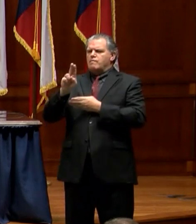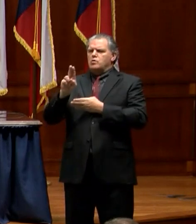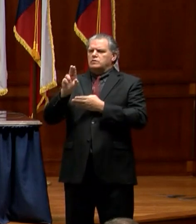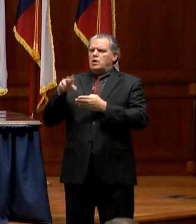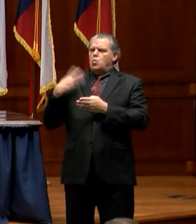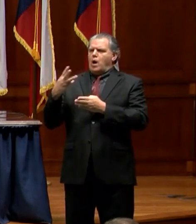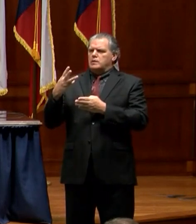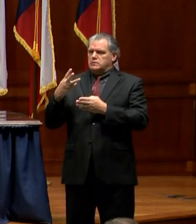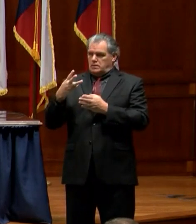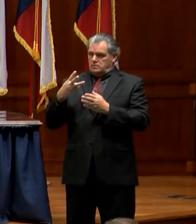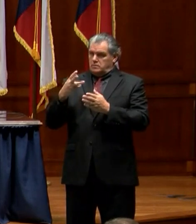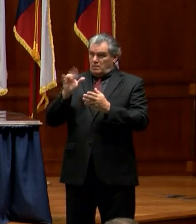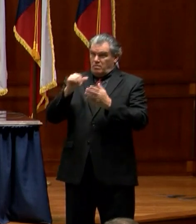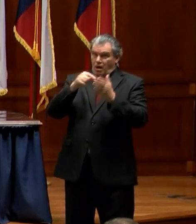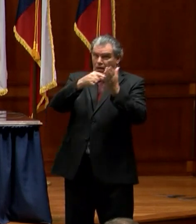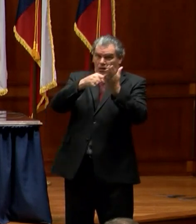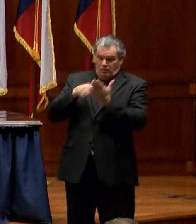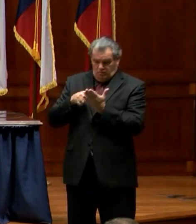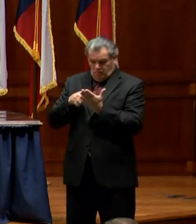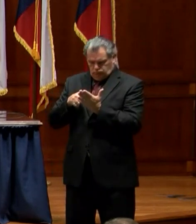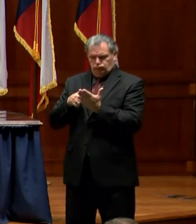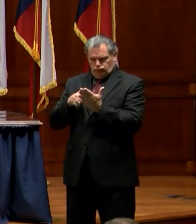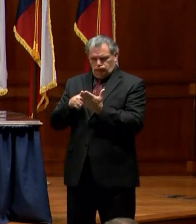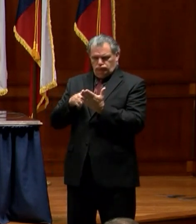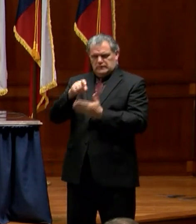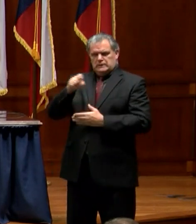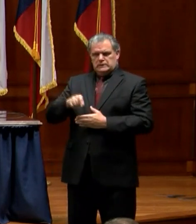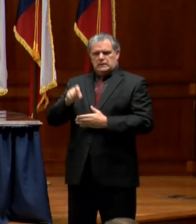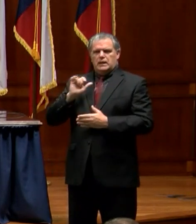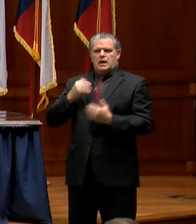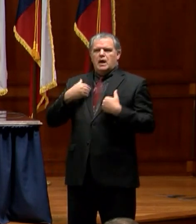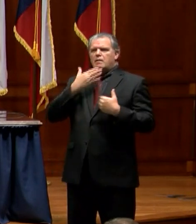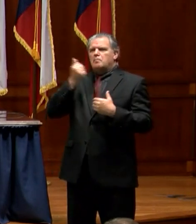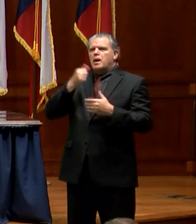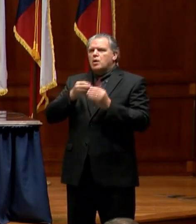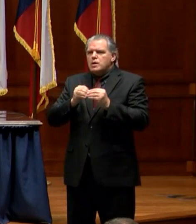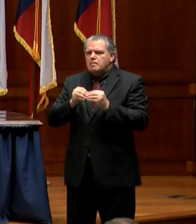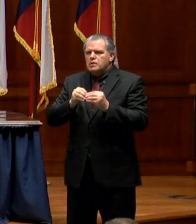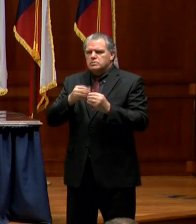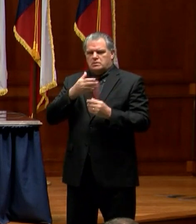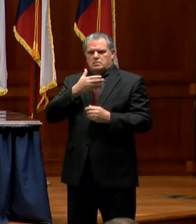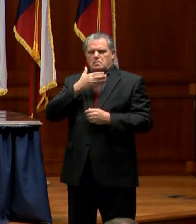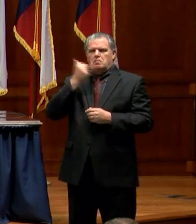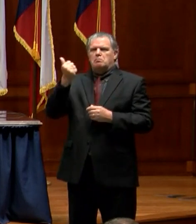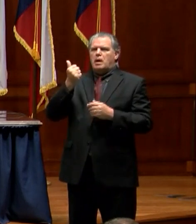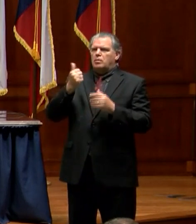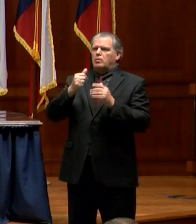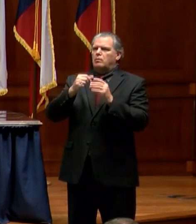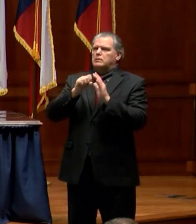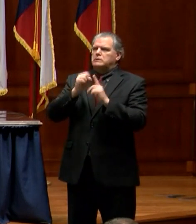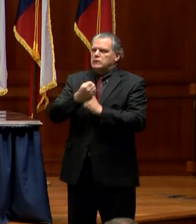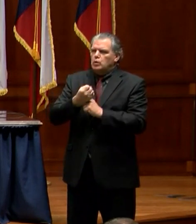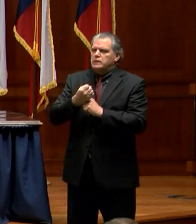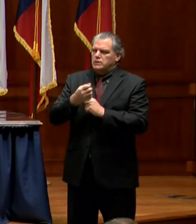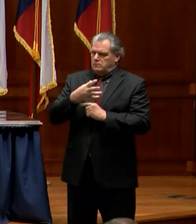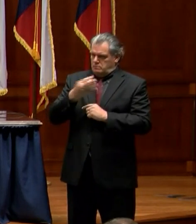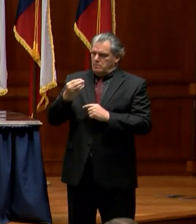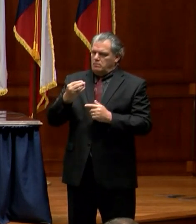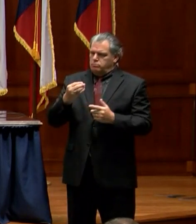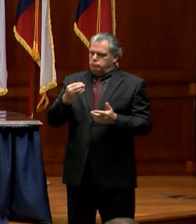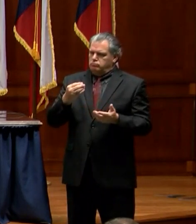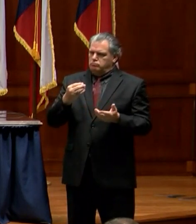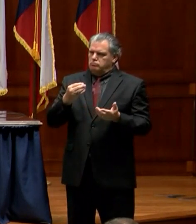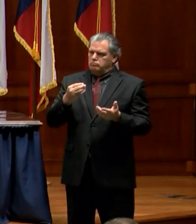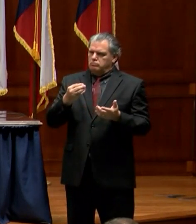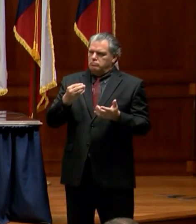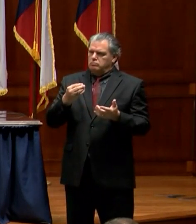Texas, showing not only projected less cases and deaths, but also moving up pretty significantly where they predict the peak to be. I think last I looked